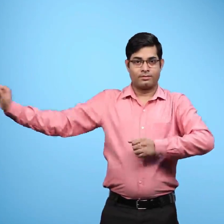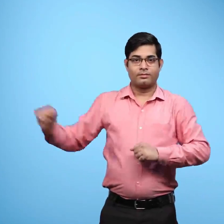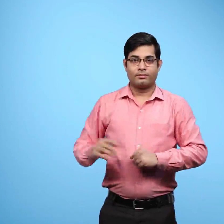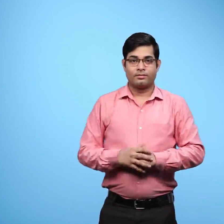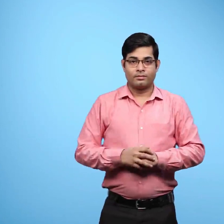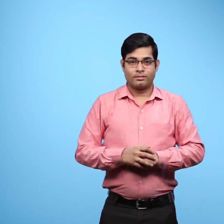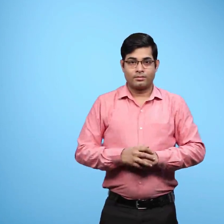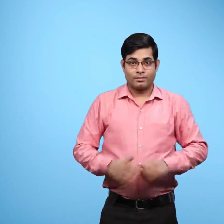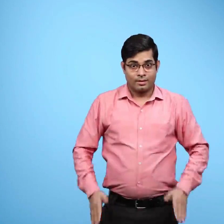earth.